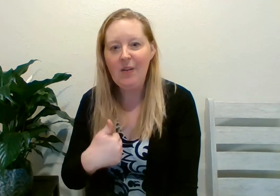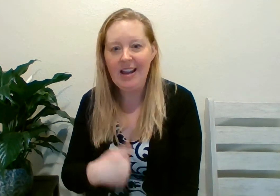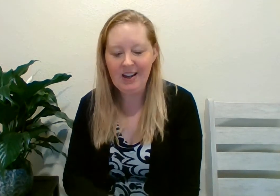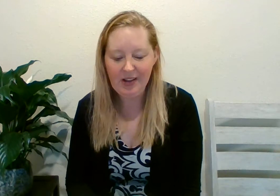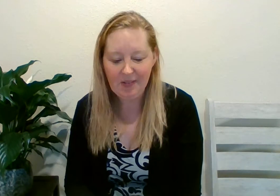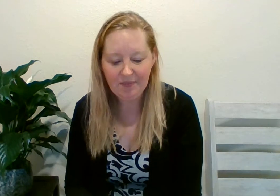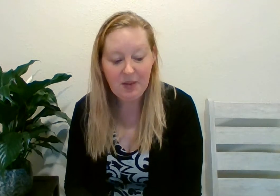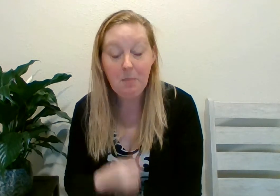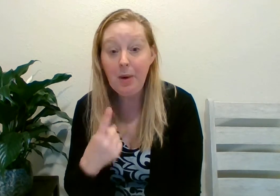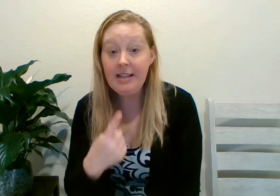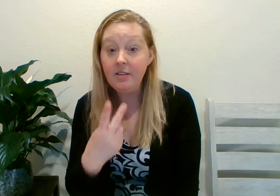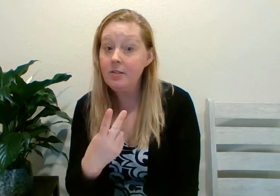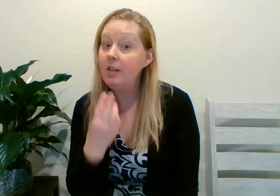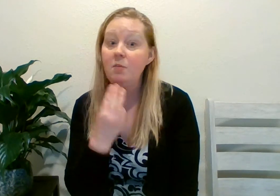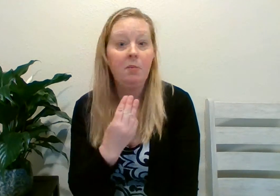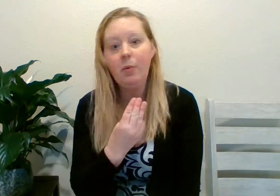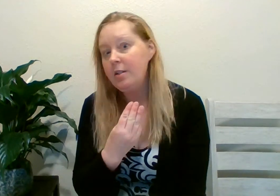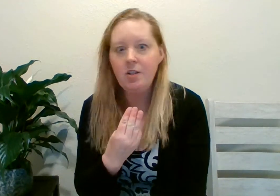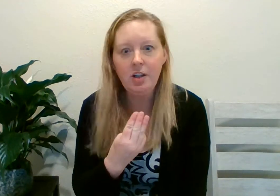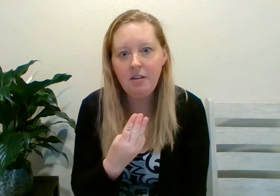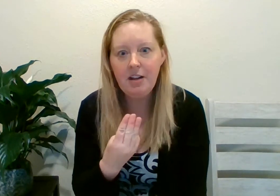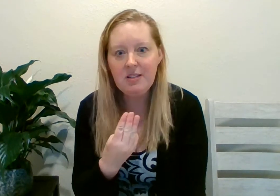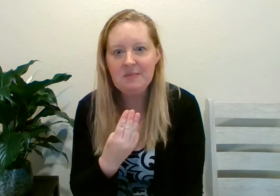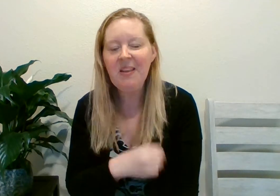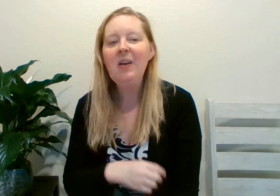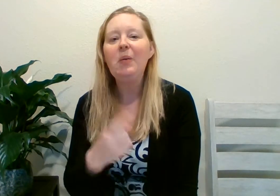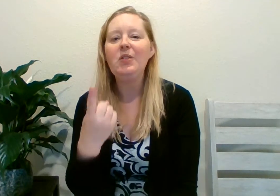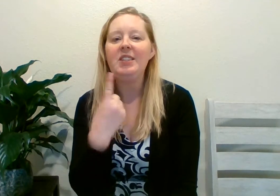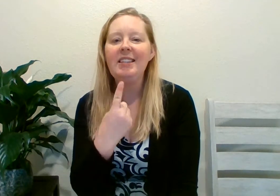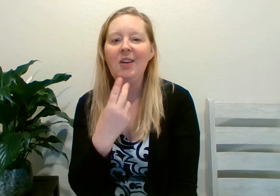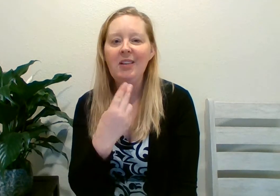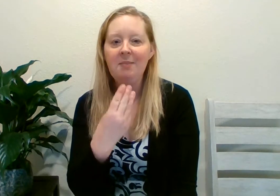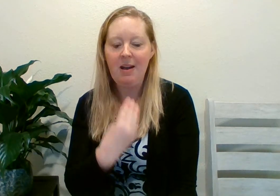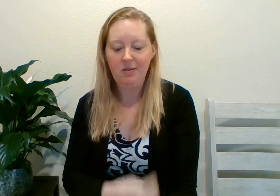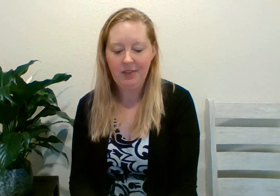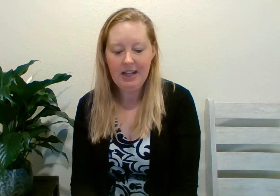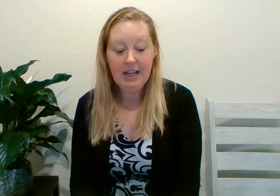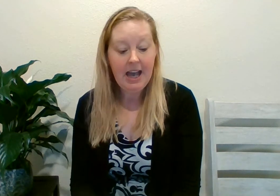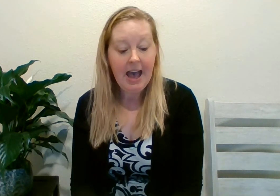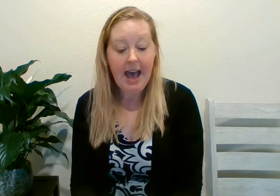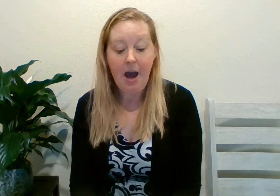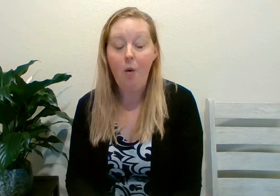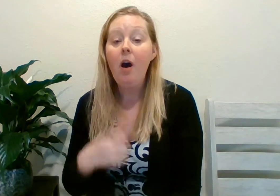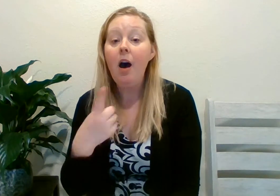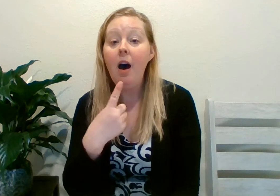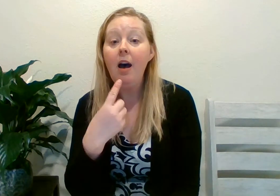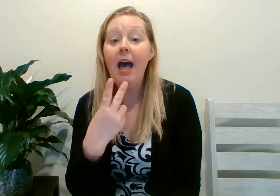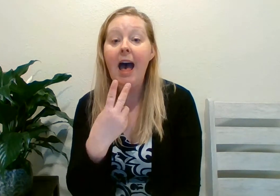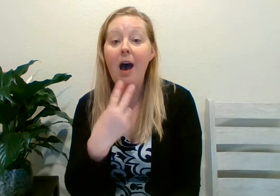all right, here we go. Break down those sounds. Remember, we're not touching our face. We're just counting them out. How. H. Ow.